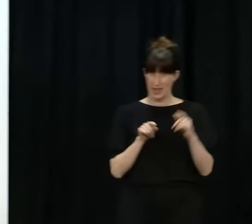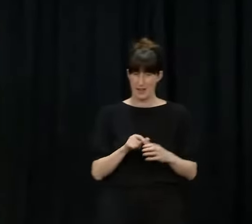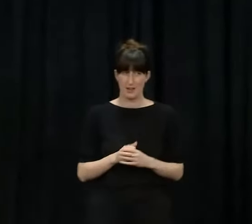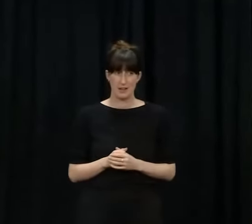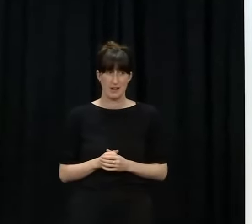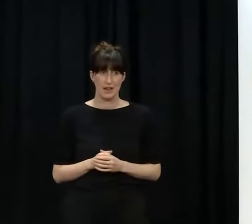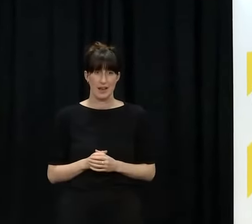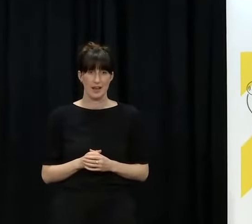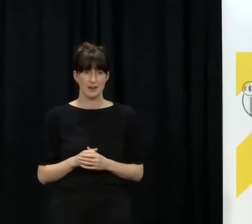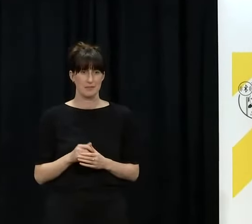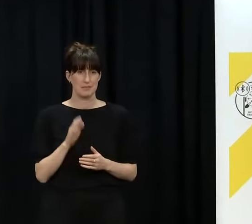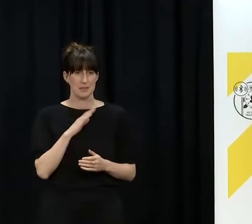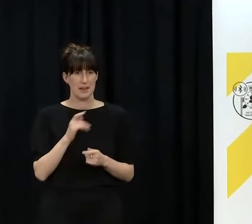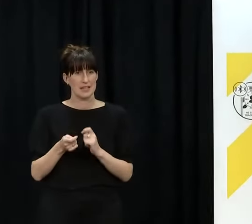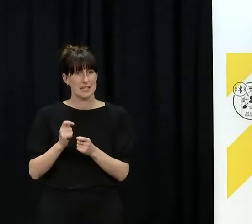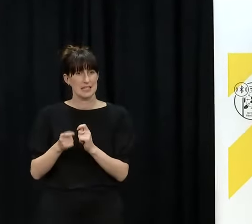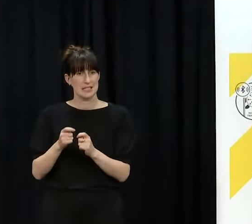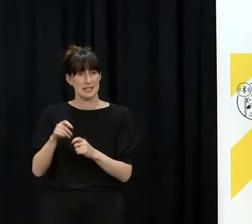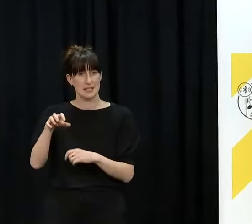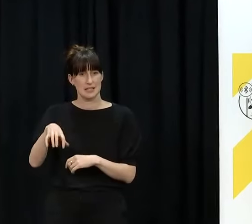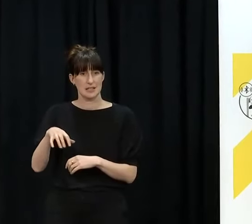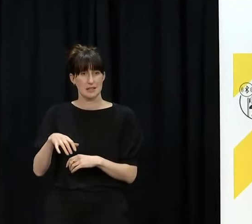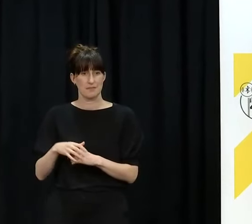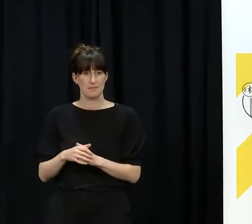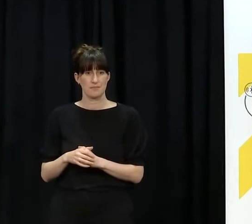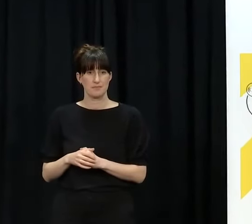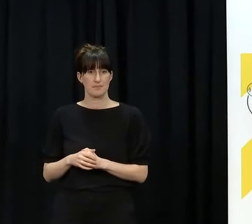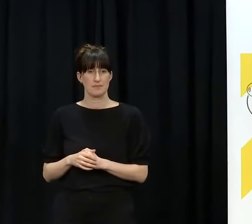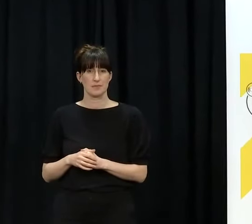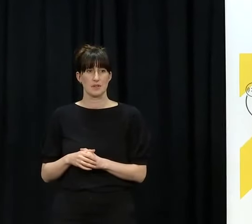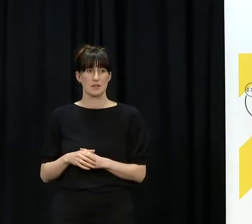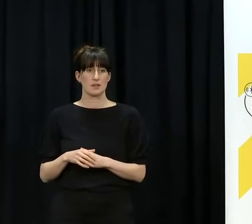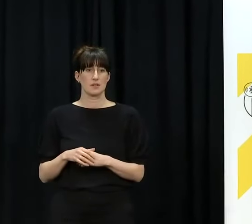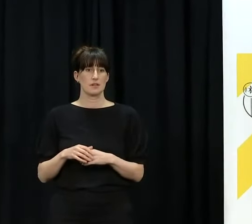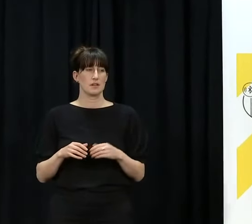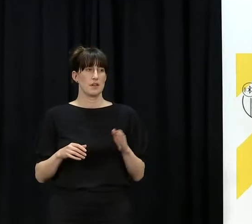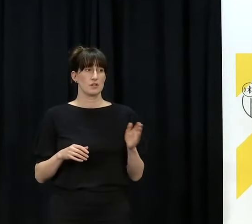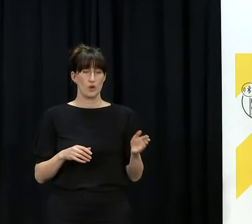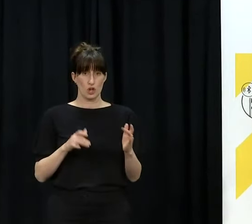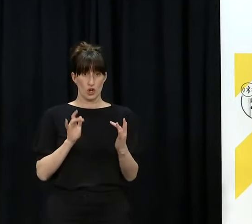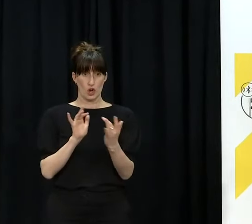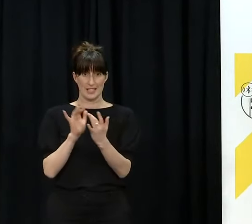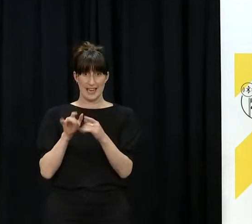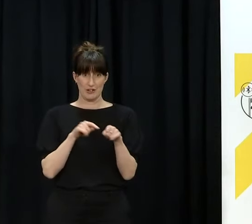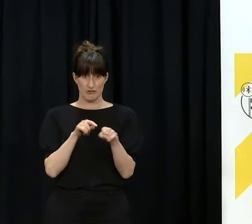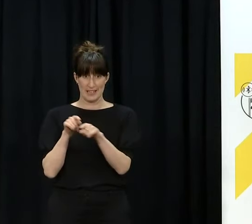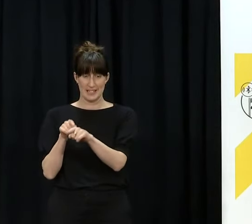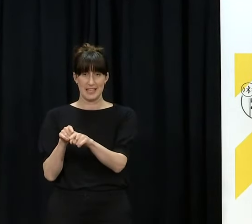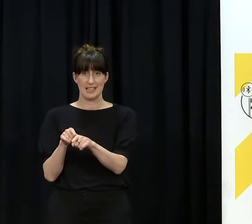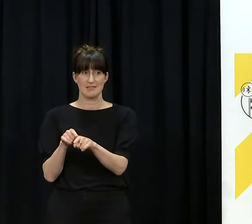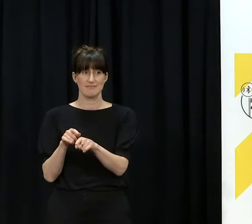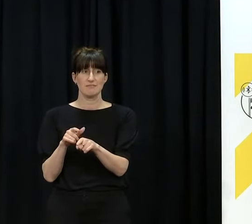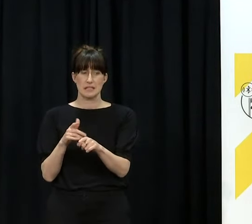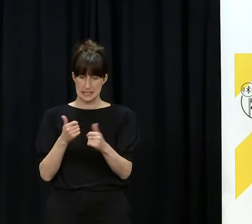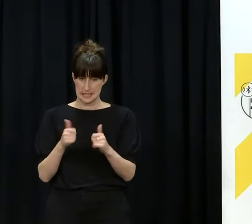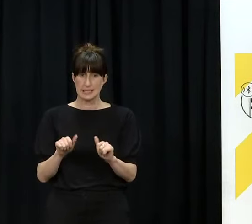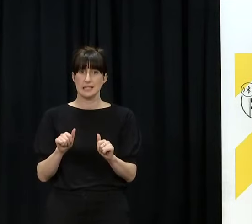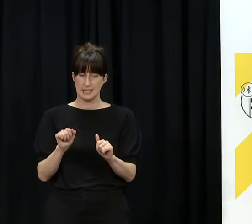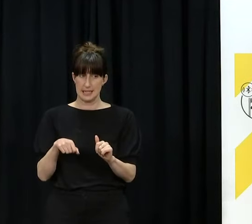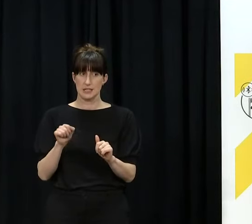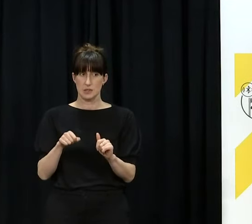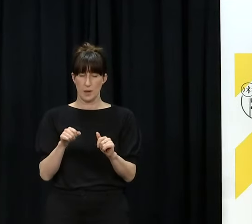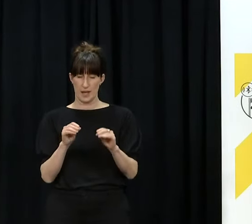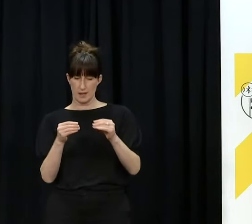Bloomfield. So on the first question, yes, our contact tracing teams and the public health unit does do a triaging